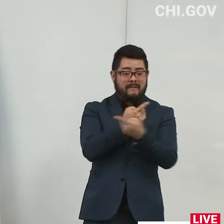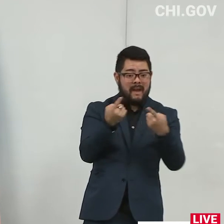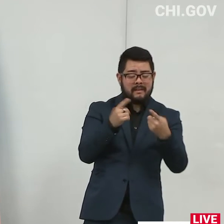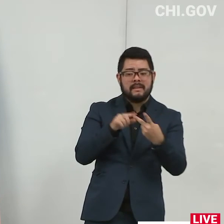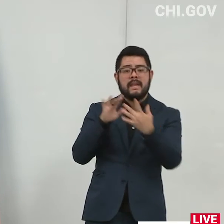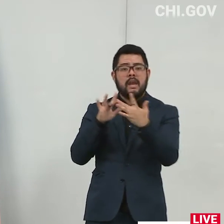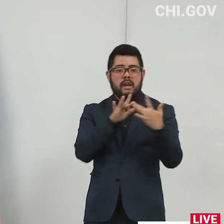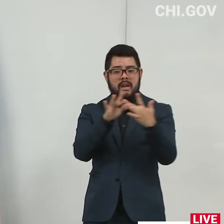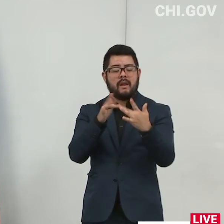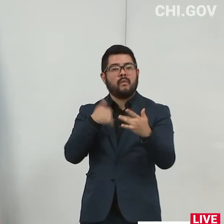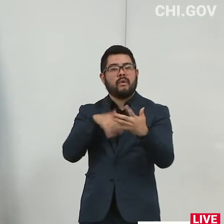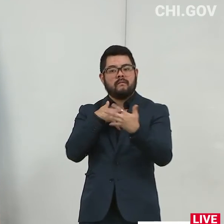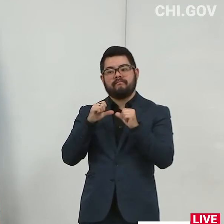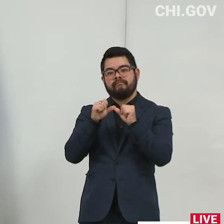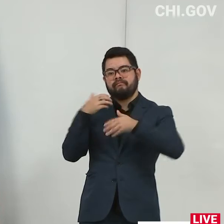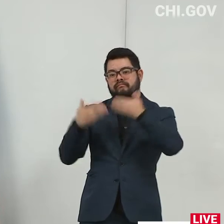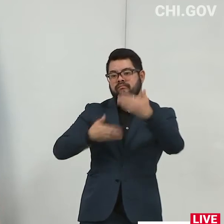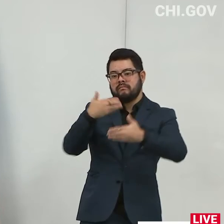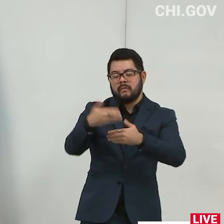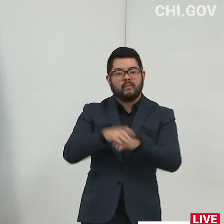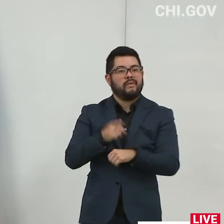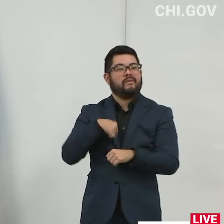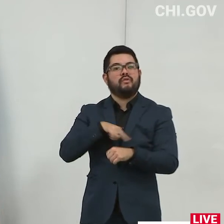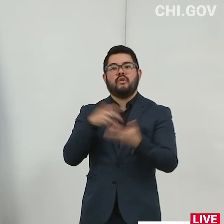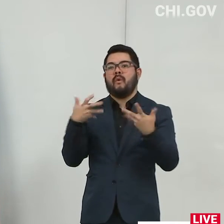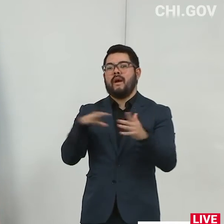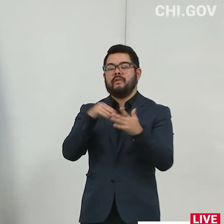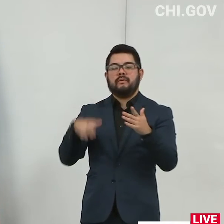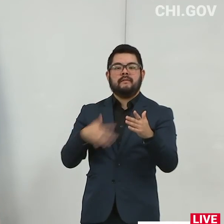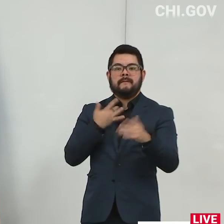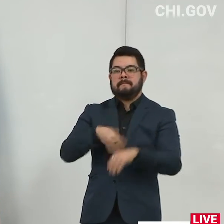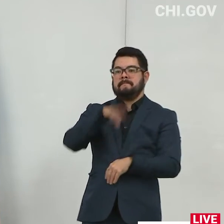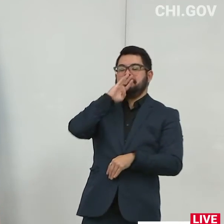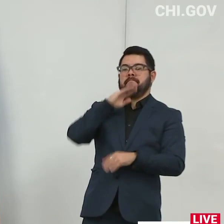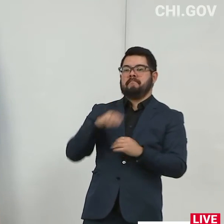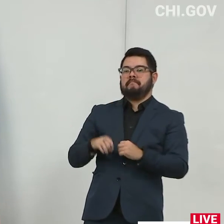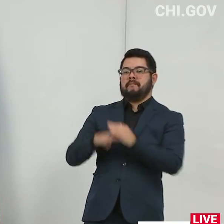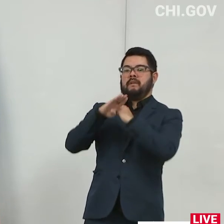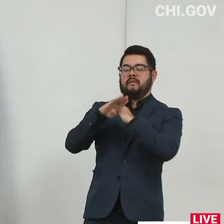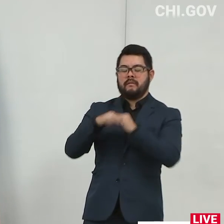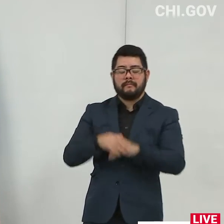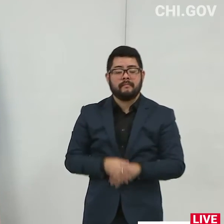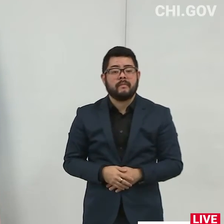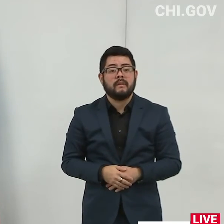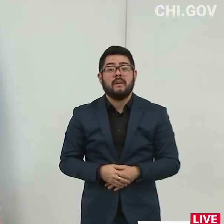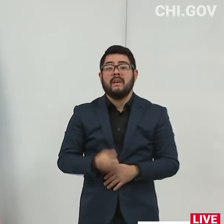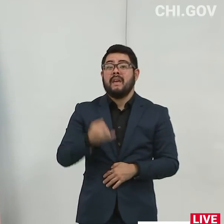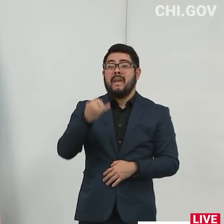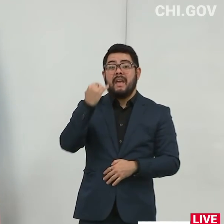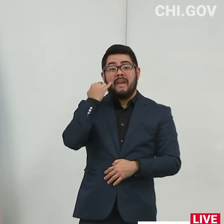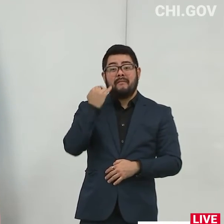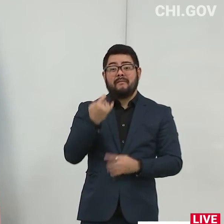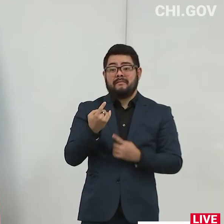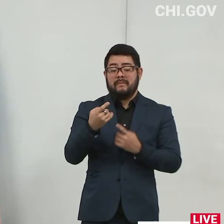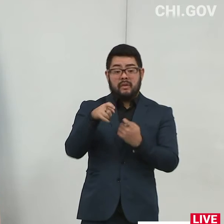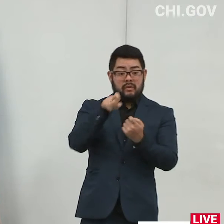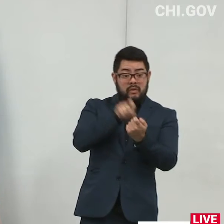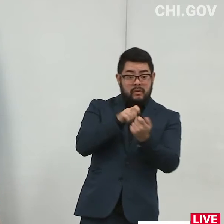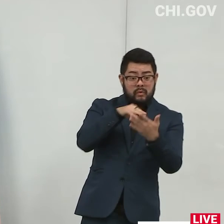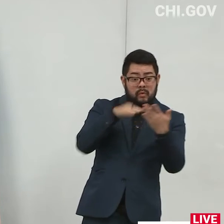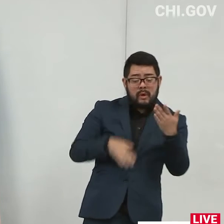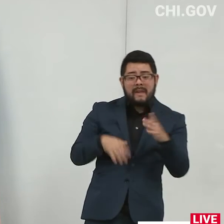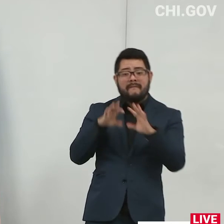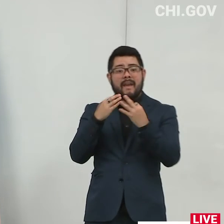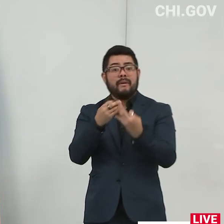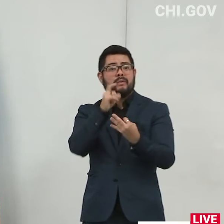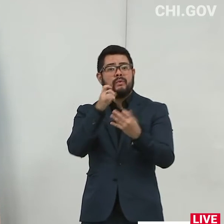those two things aren't a barrier. I will continue to point people to the hotline that we have if they have specific students and families who are